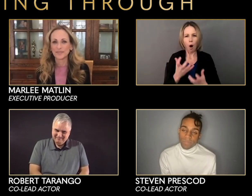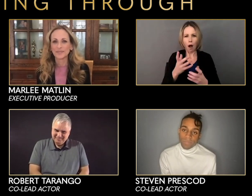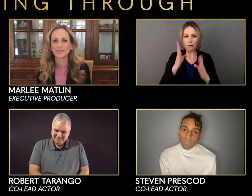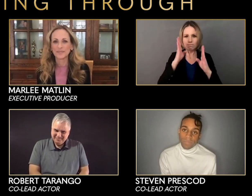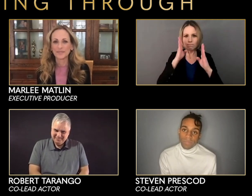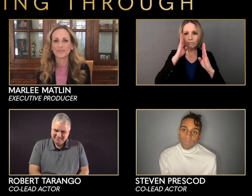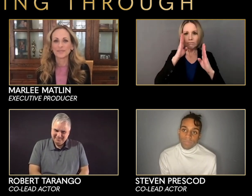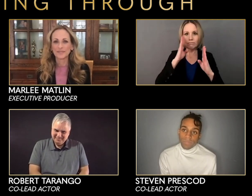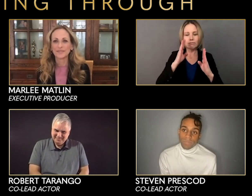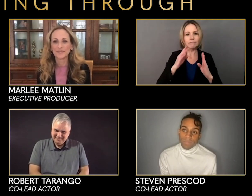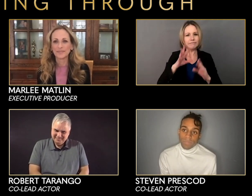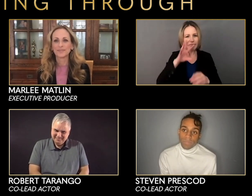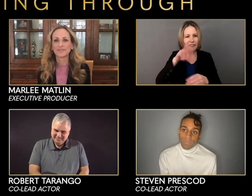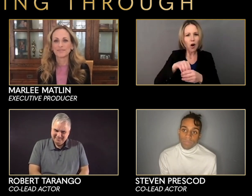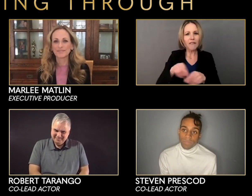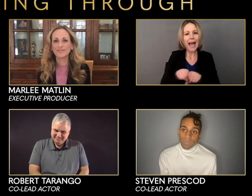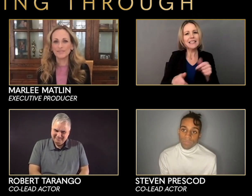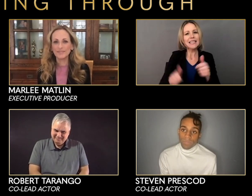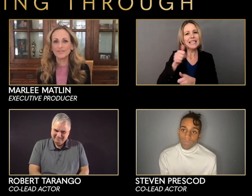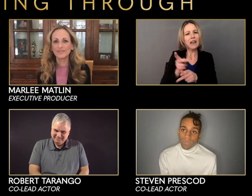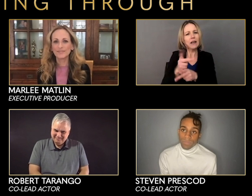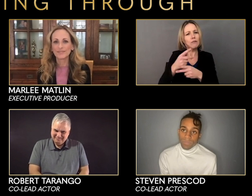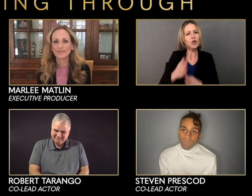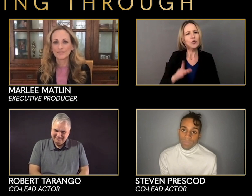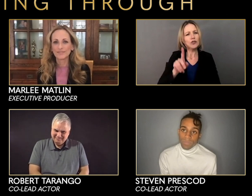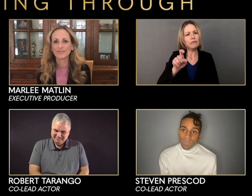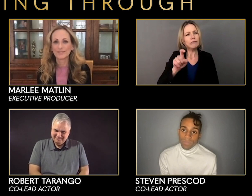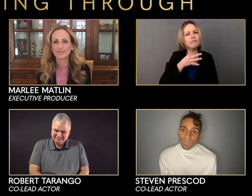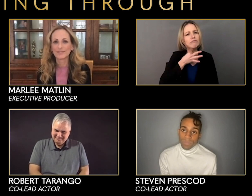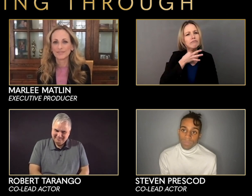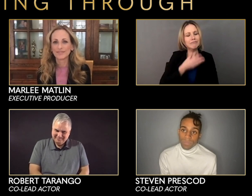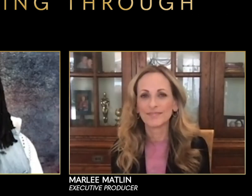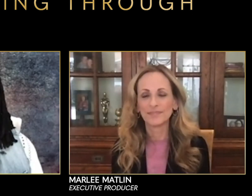a executive producer?